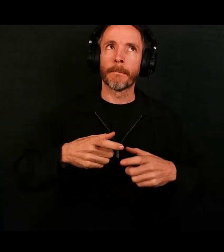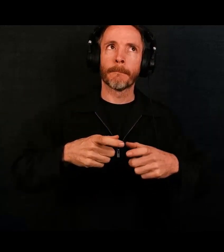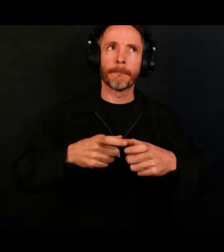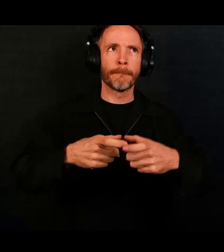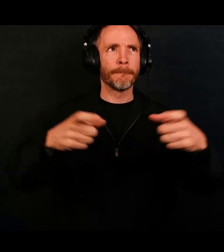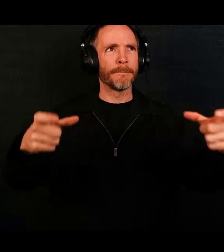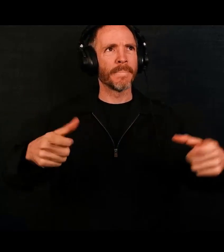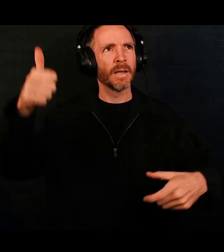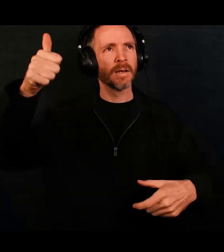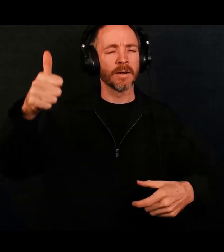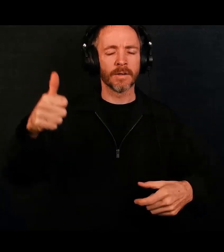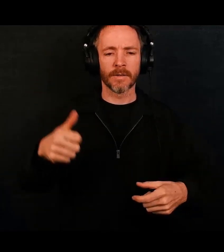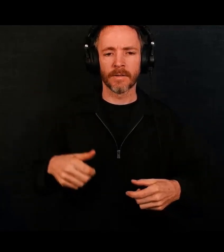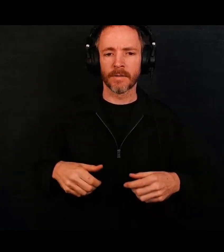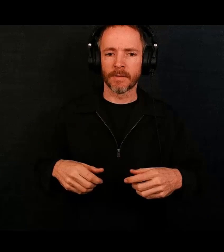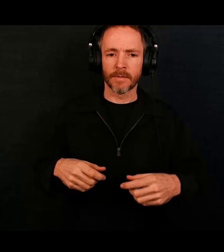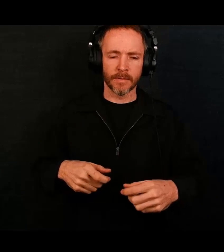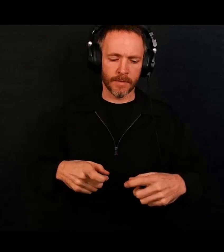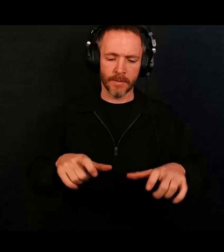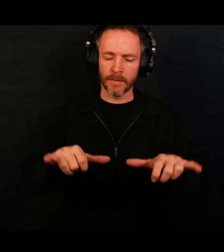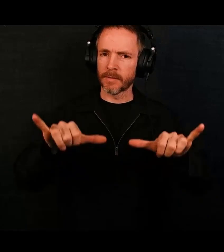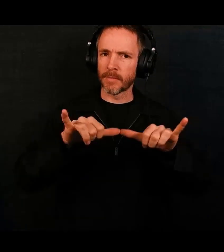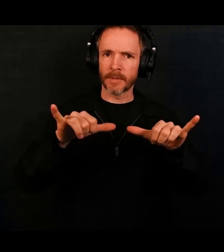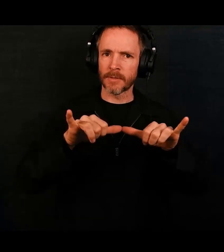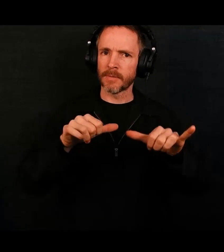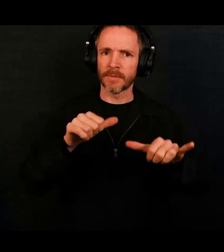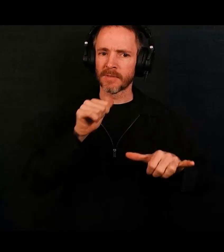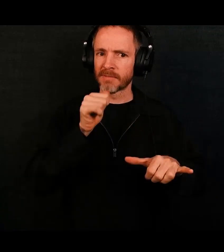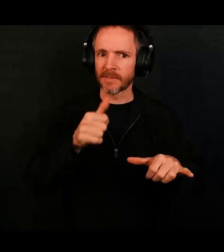The measurement ain't much difference, but